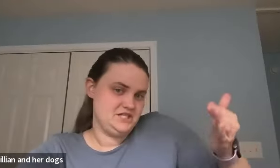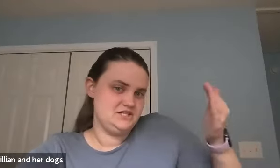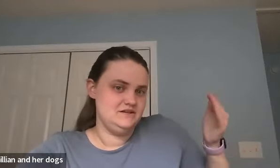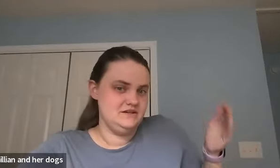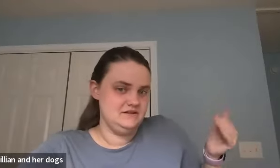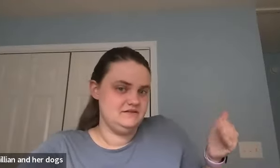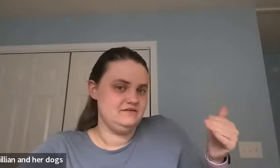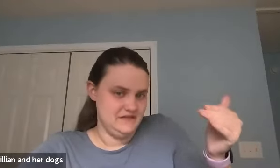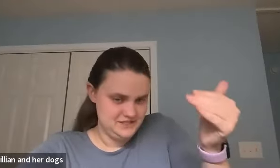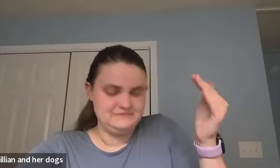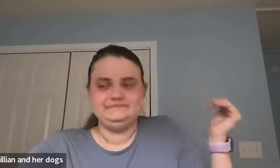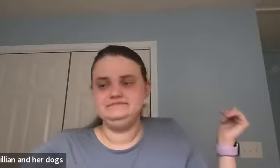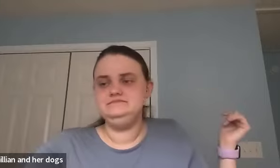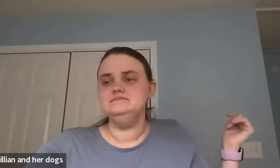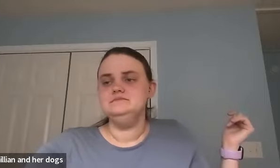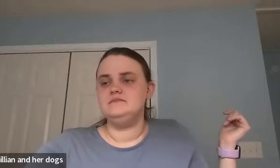Fish. Fish. Mm-hmm.